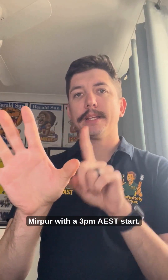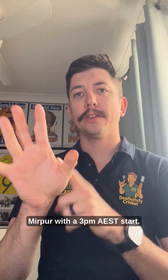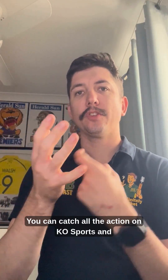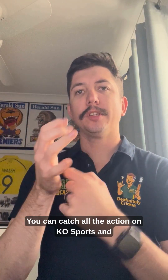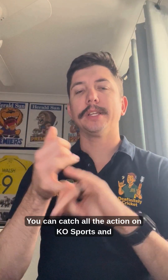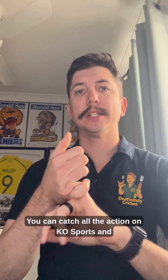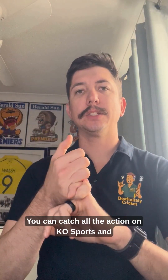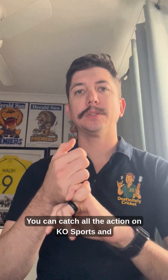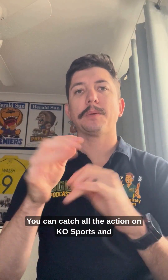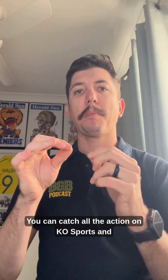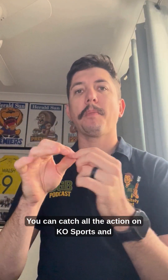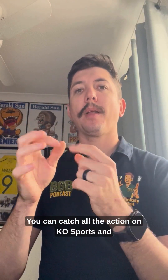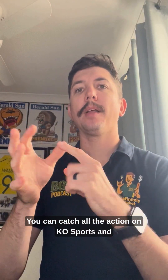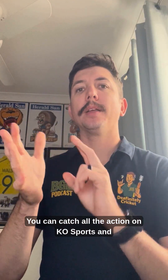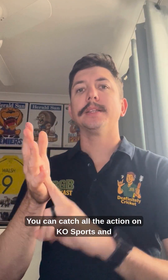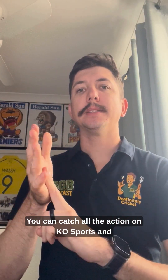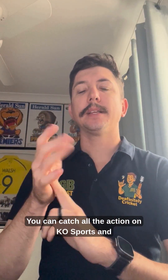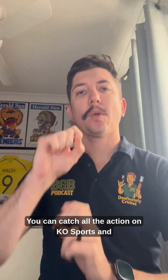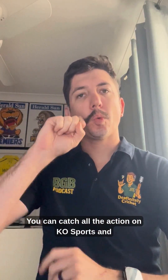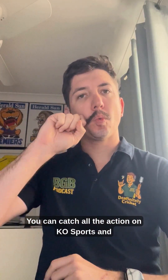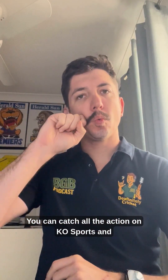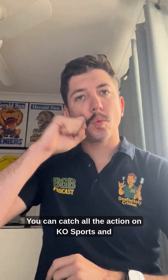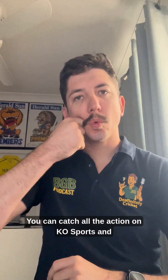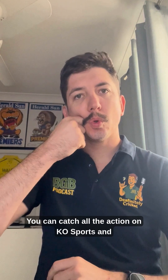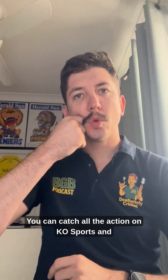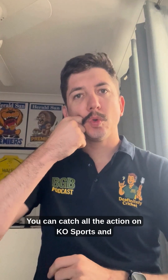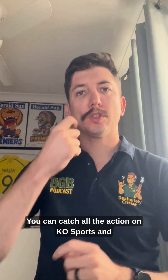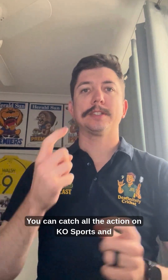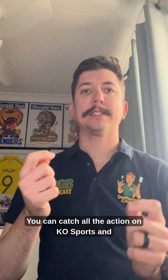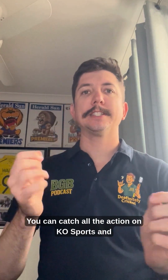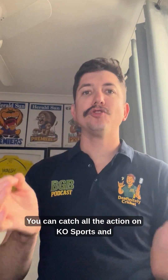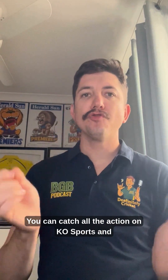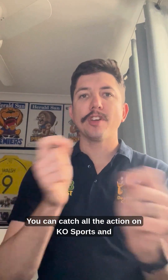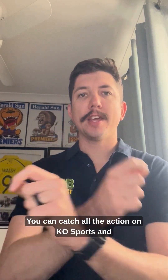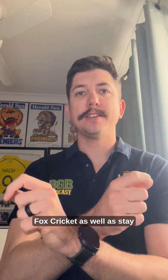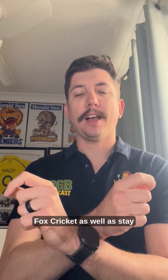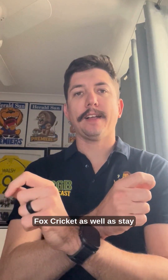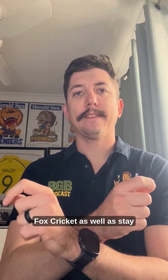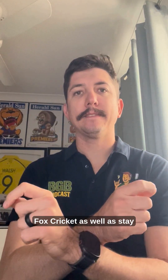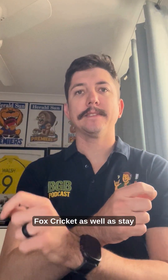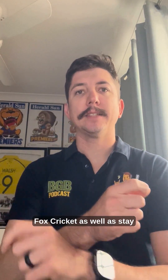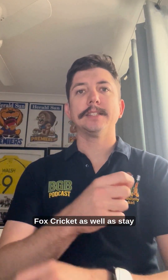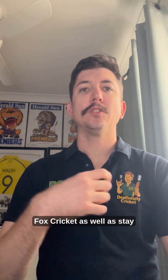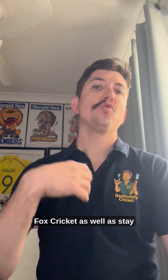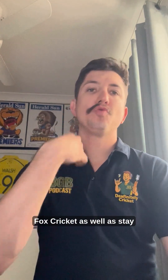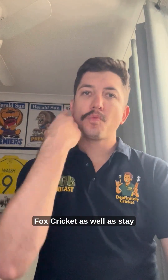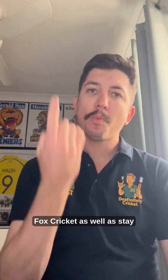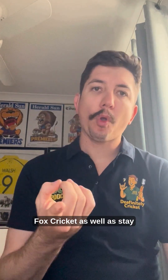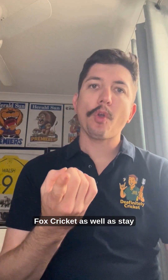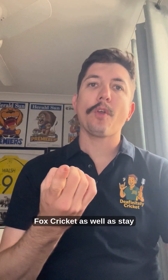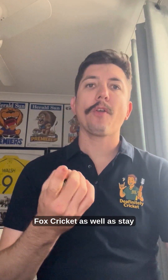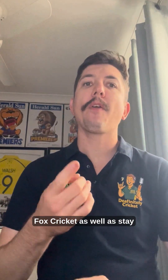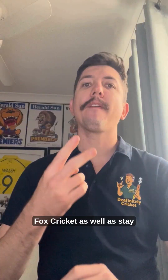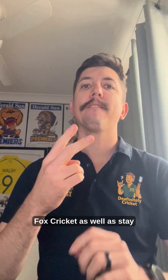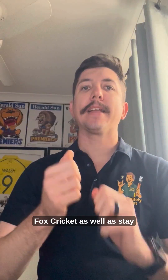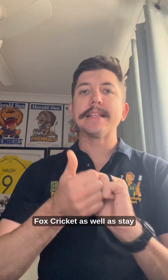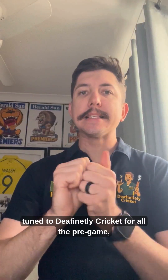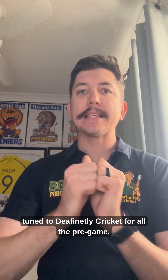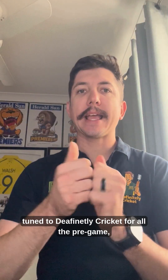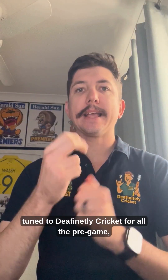start. You can catch all the action on KO Sports and Fox Cricket, as well as stay tuned